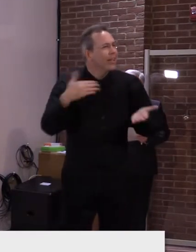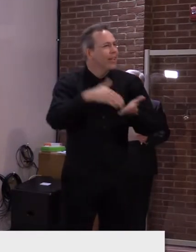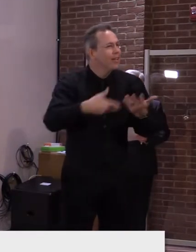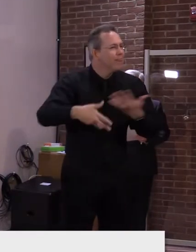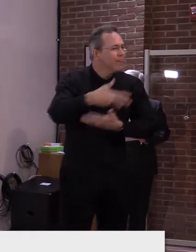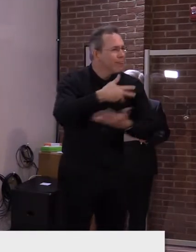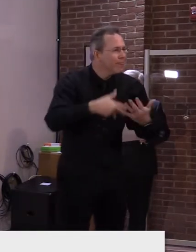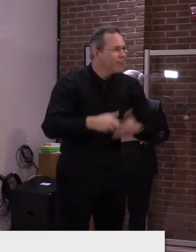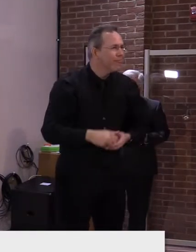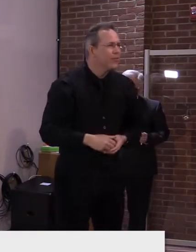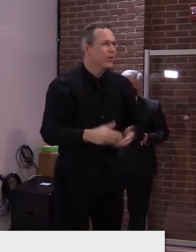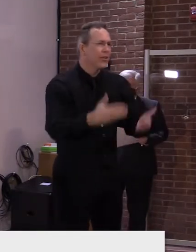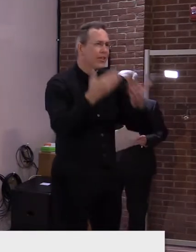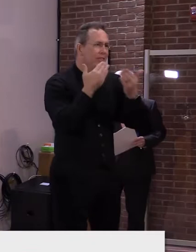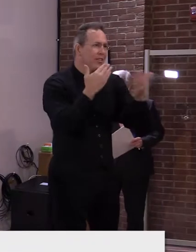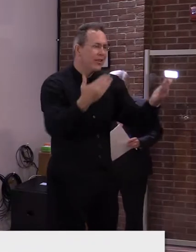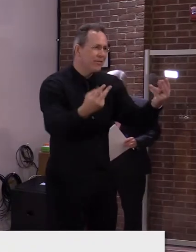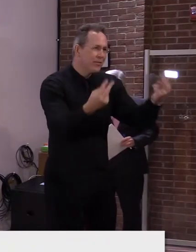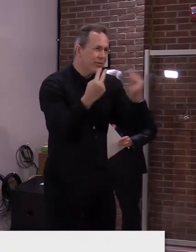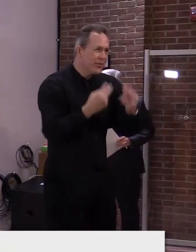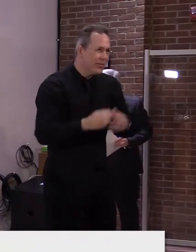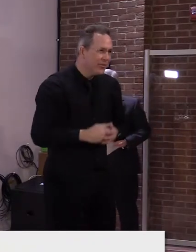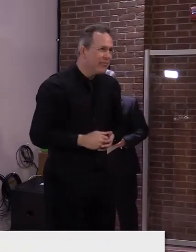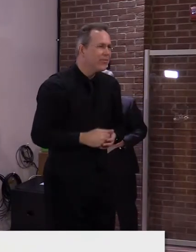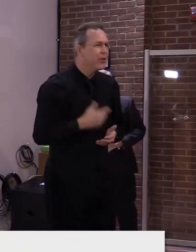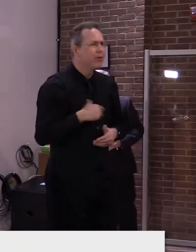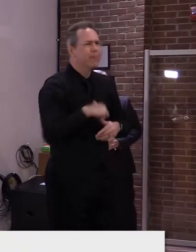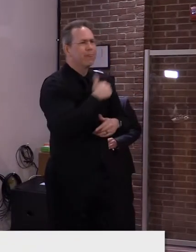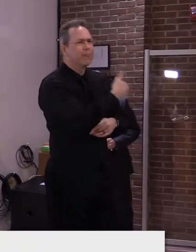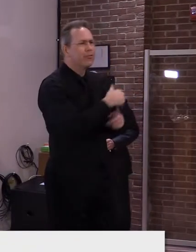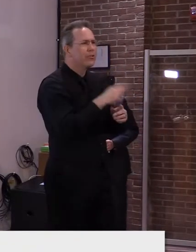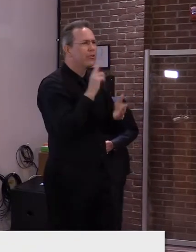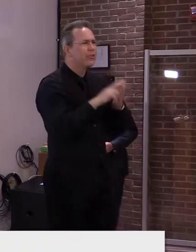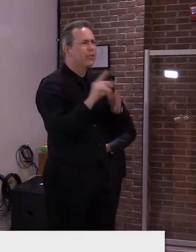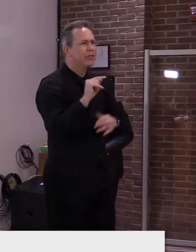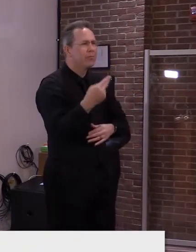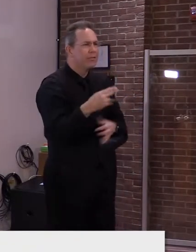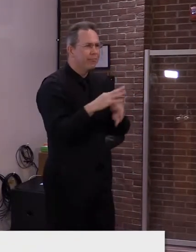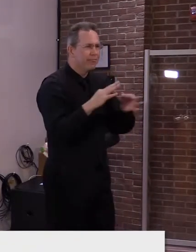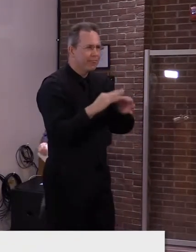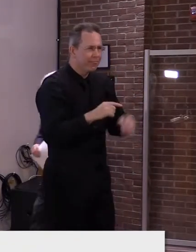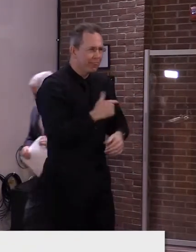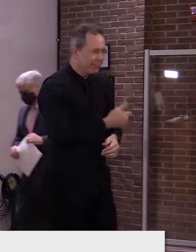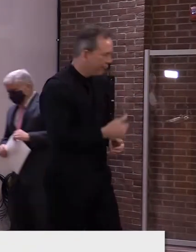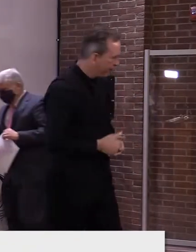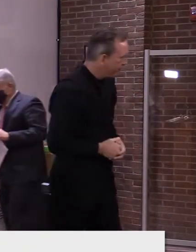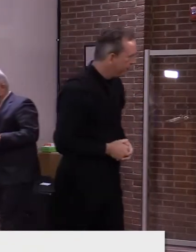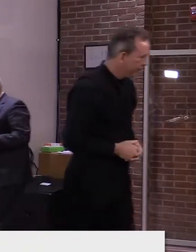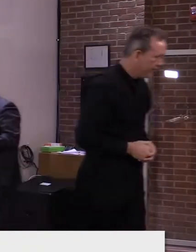Thank you, and I will turn the podium now to Secretary Smith.